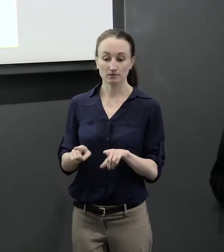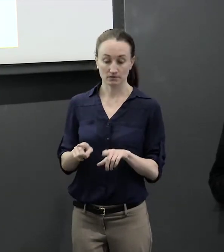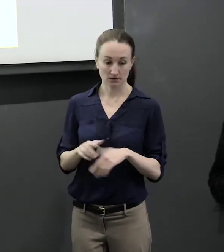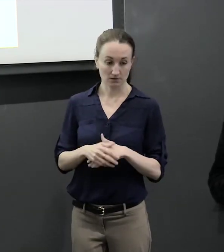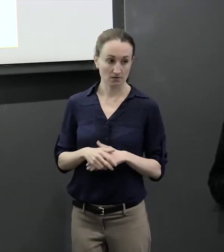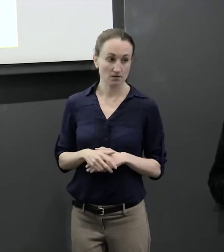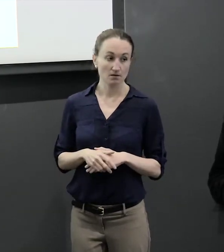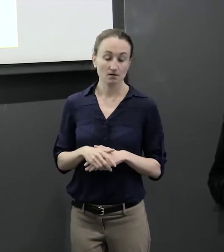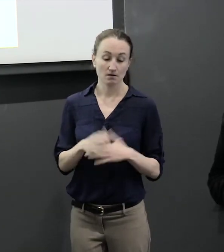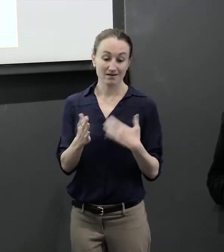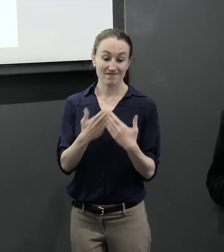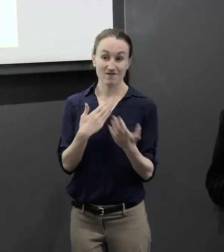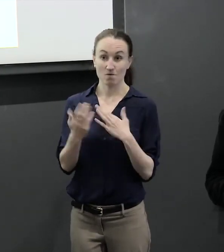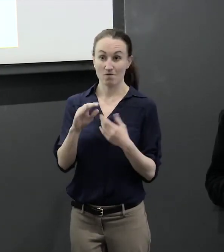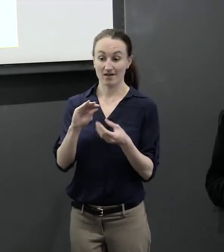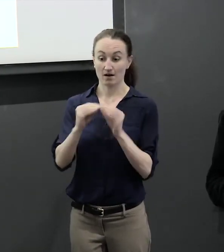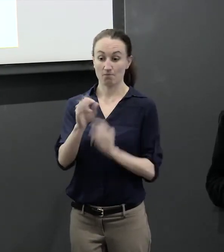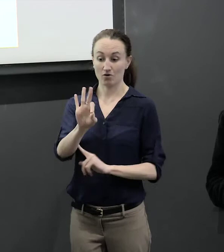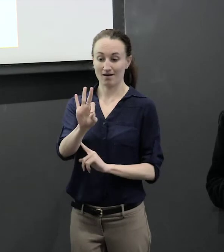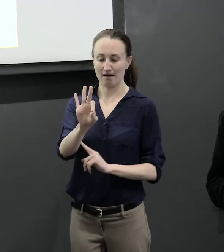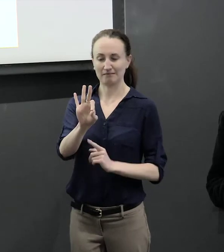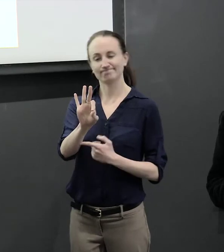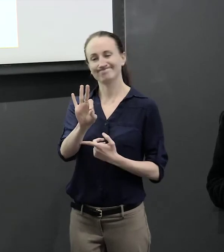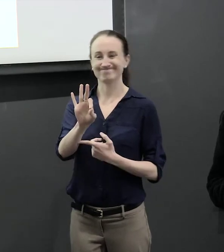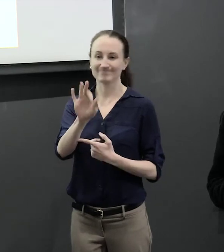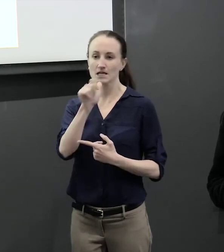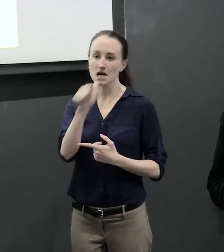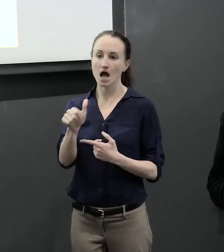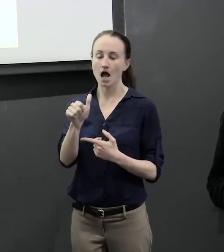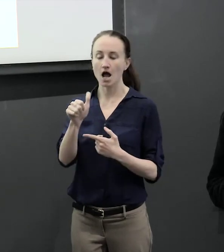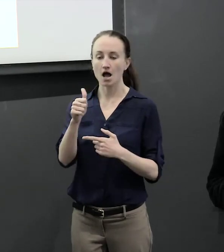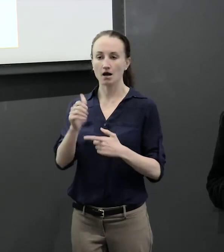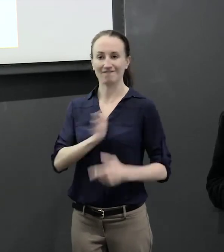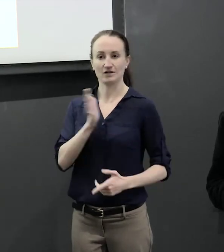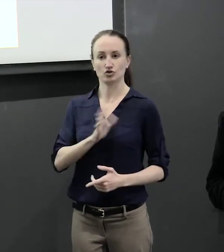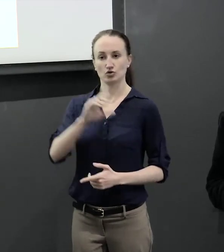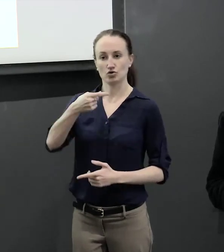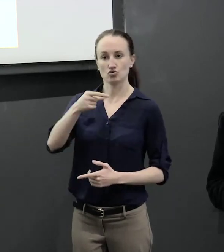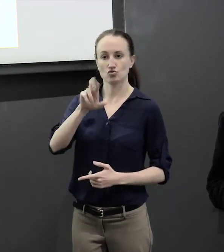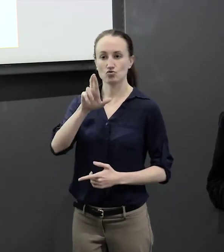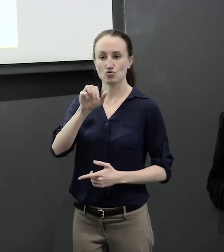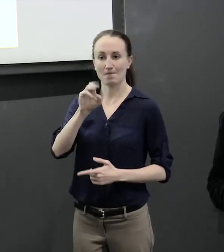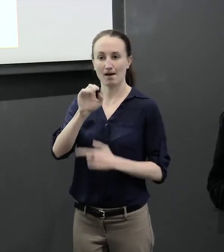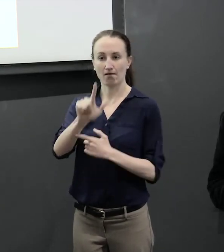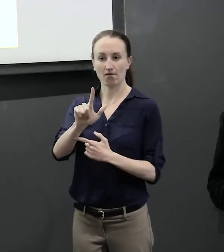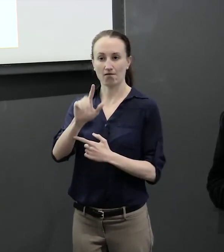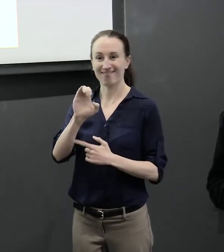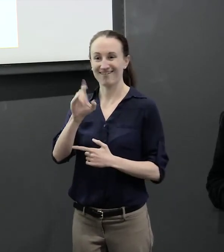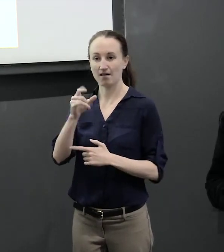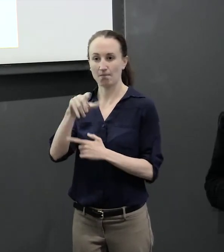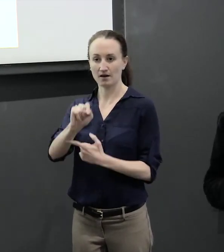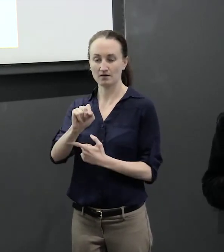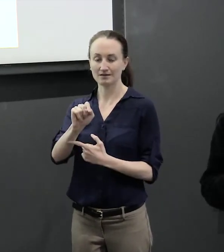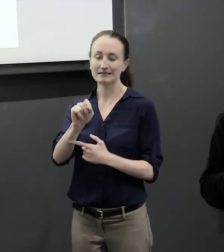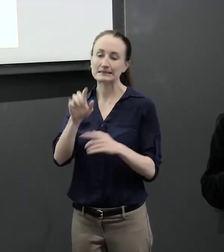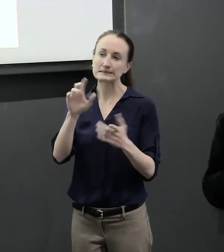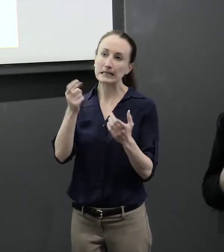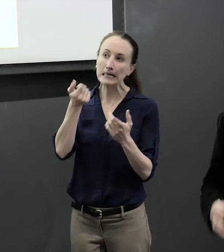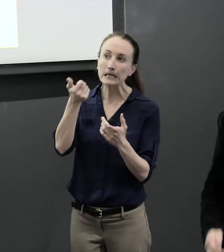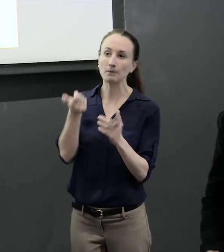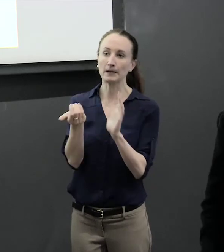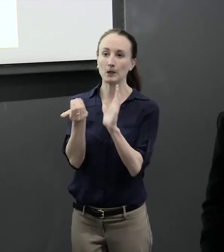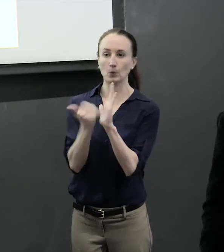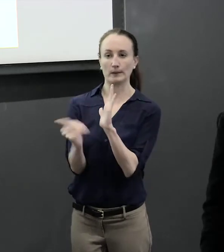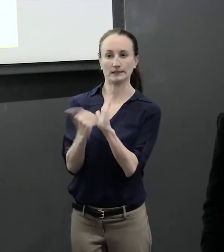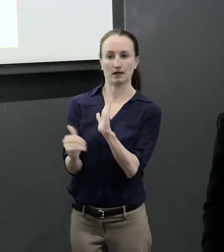though the numeral 9 is not a grammatical element, it's in a certain sense redundant. And maybe you can get rid